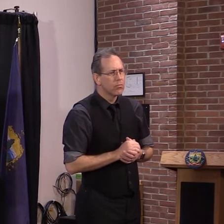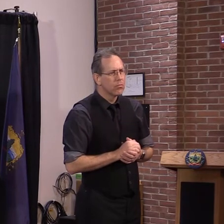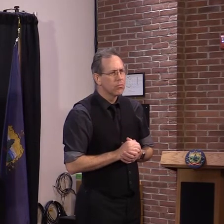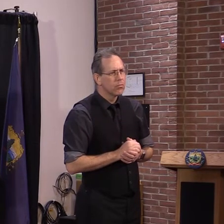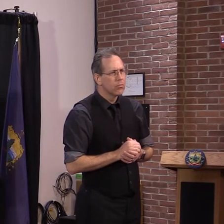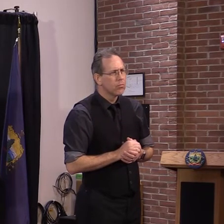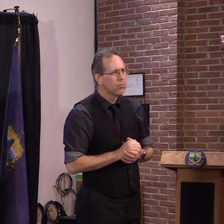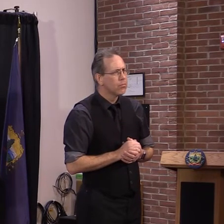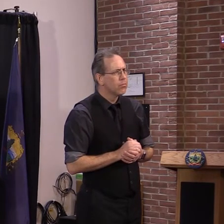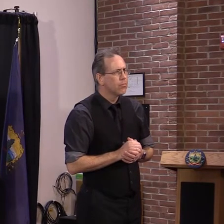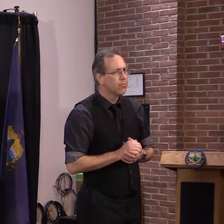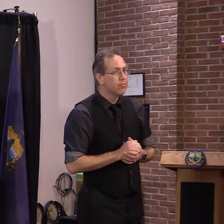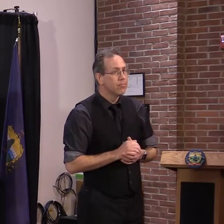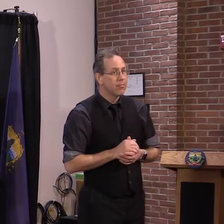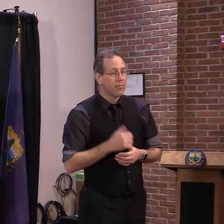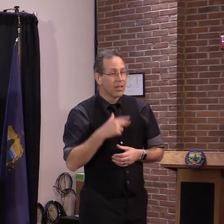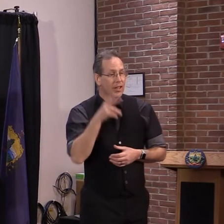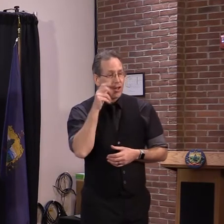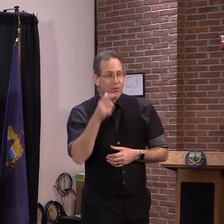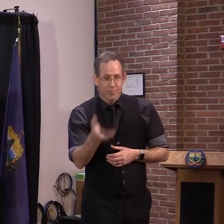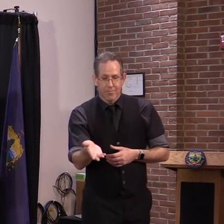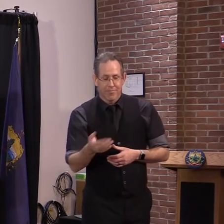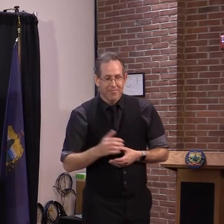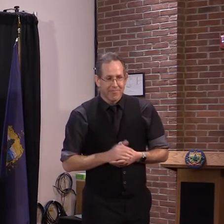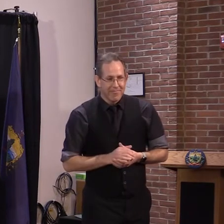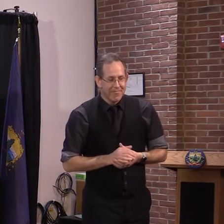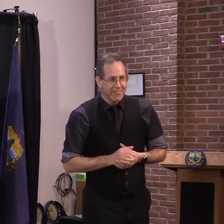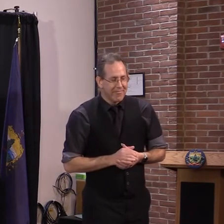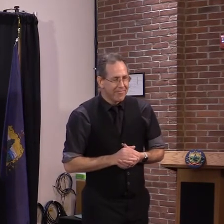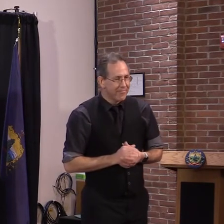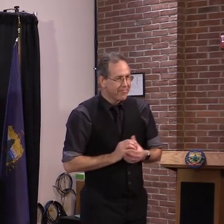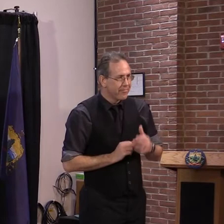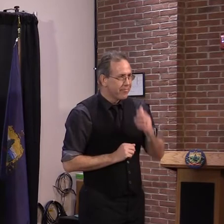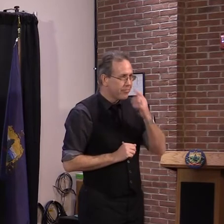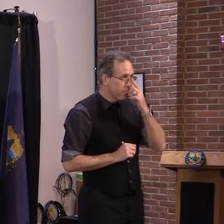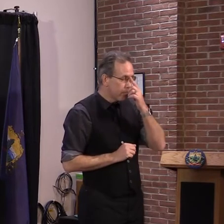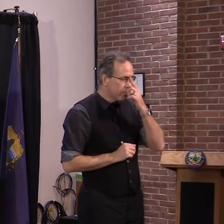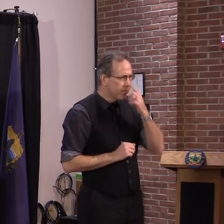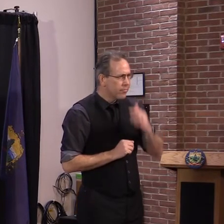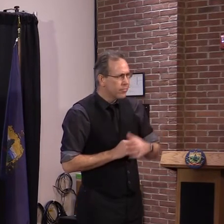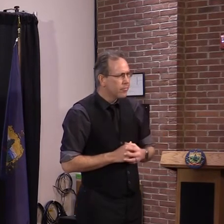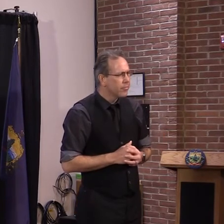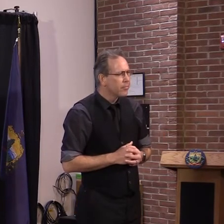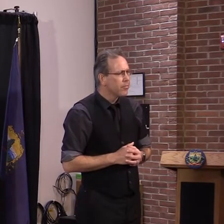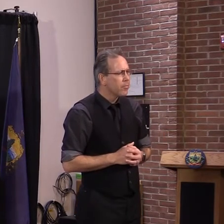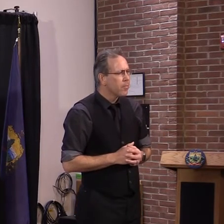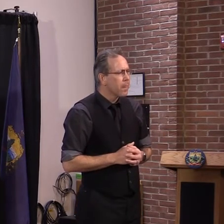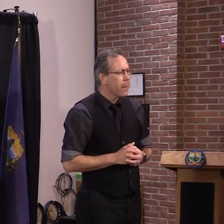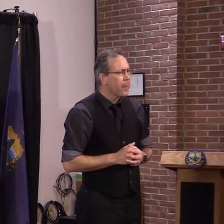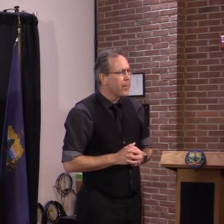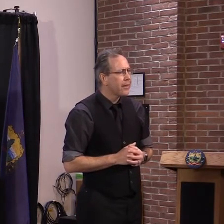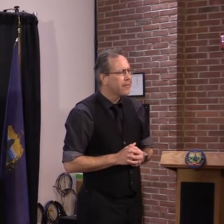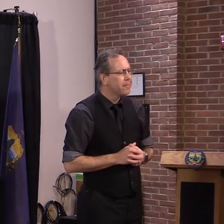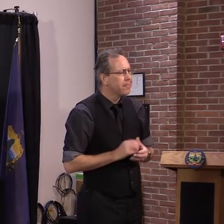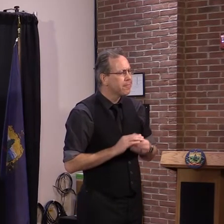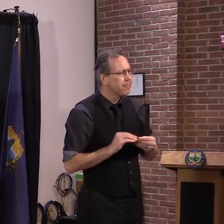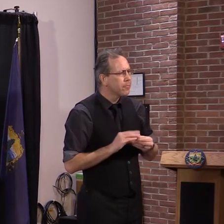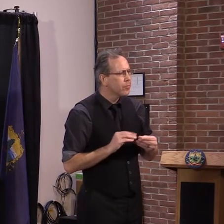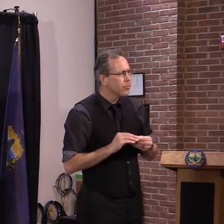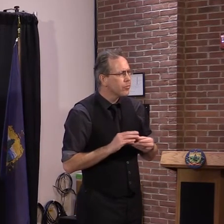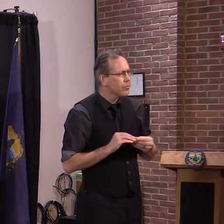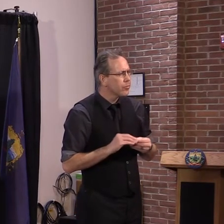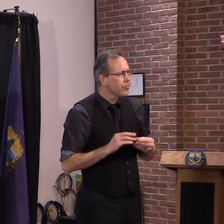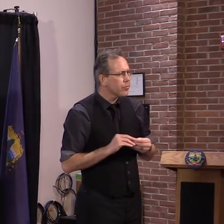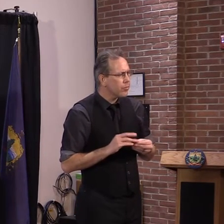Lisa? Good afternoon. Can you hear me now? Yep, we got you. Thank you. Sorry about that. Let's see. For Secretary French,